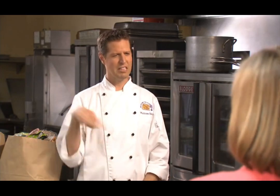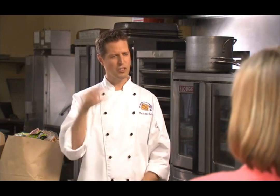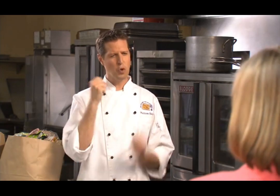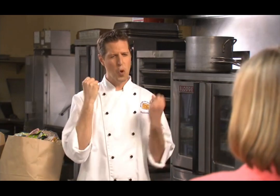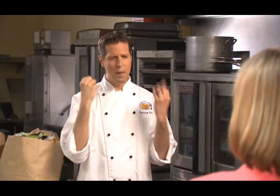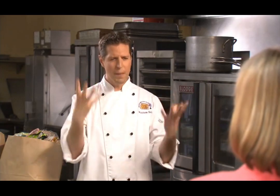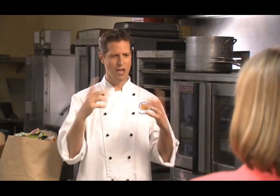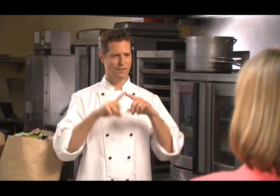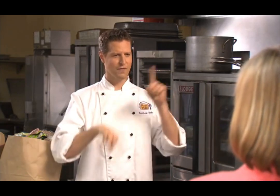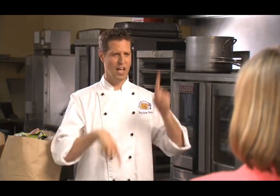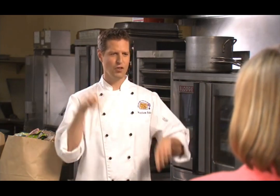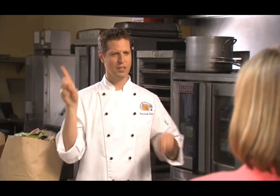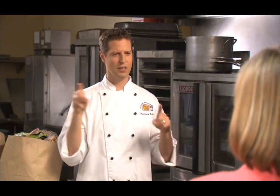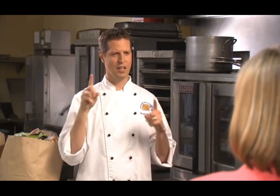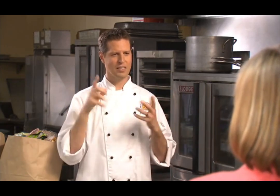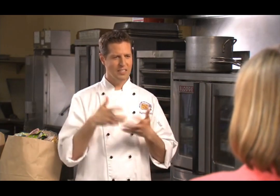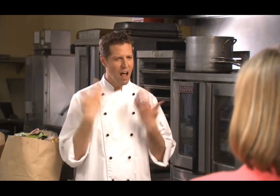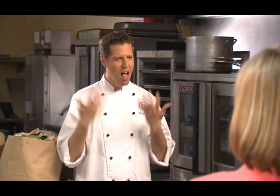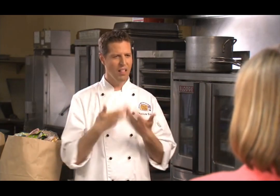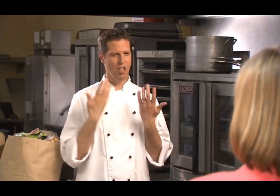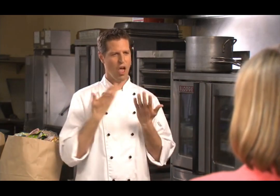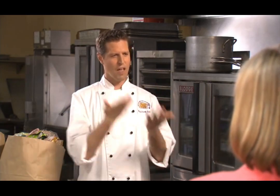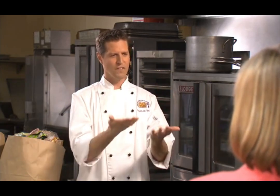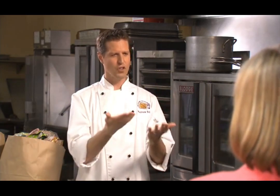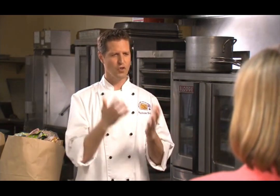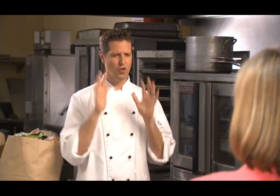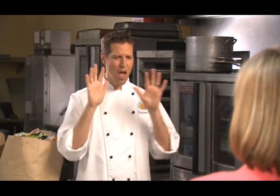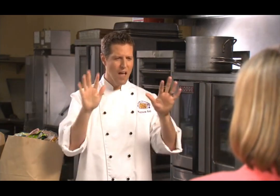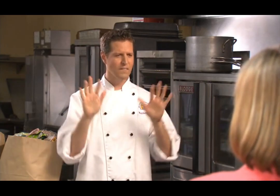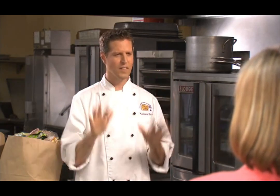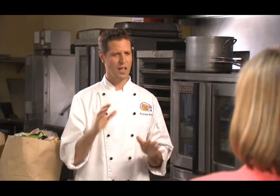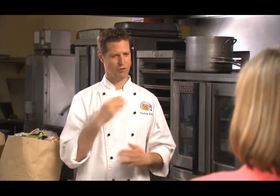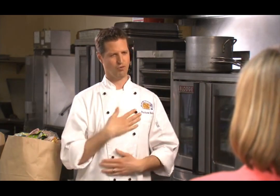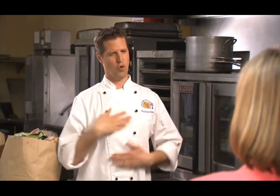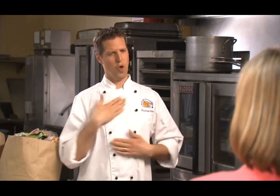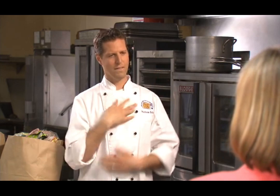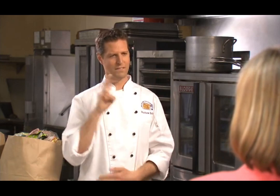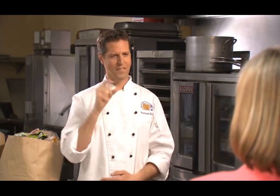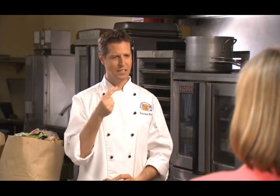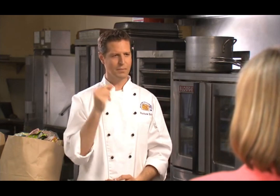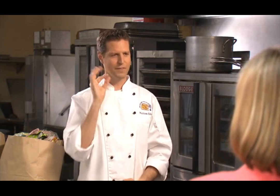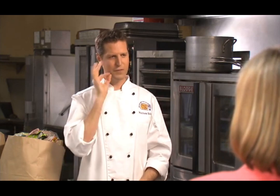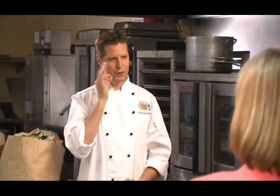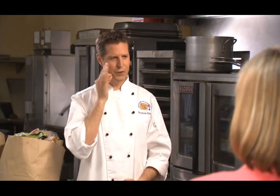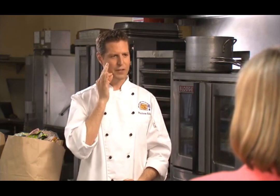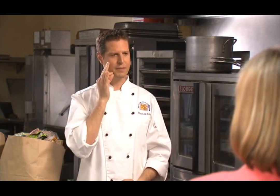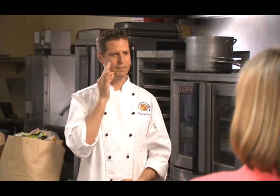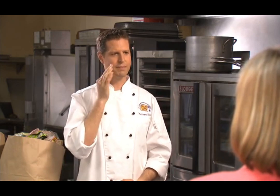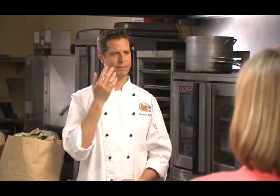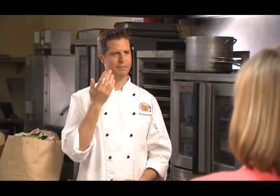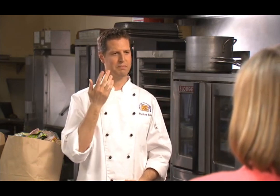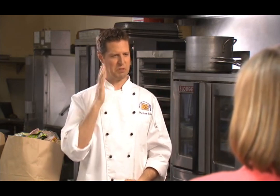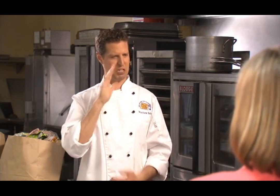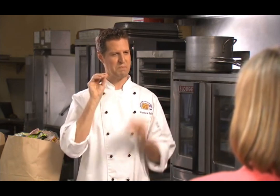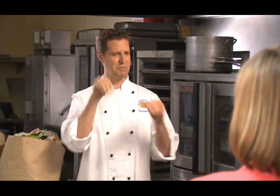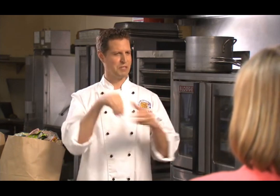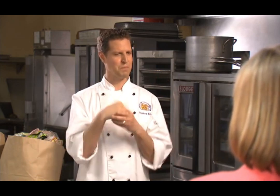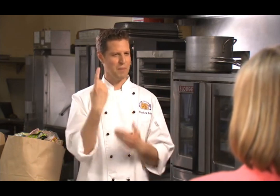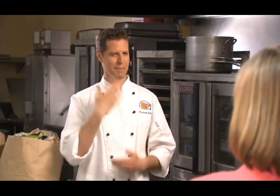There is so much variety, and salads offer another wonderful way to enjoy vegetables and fruits. I'll put one